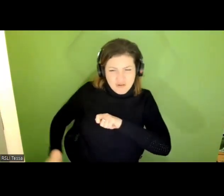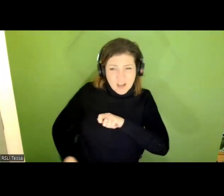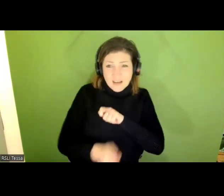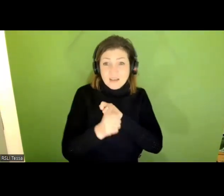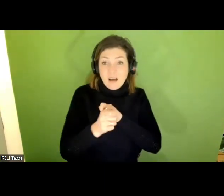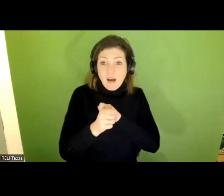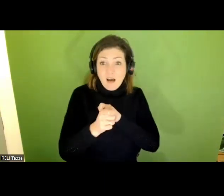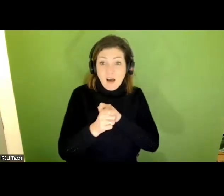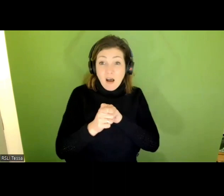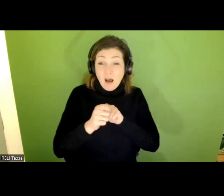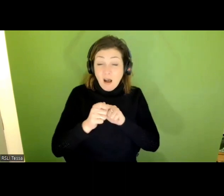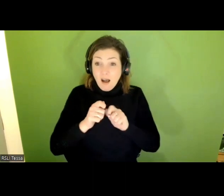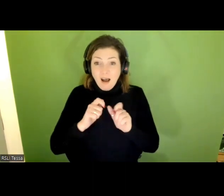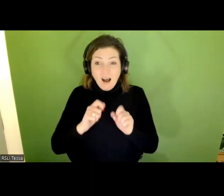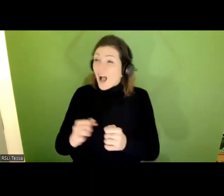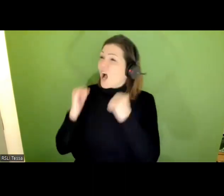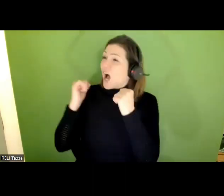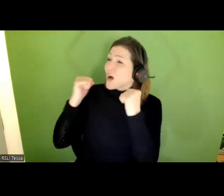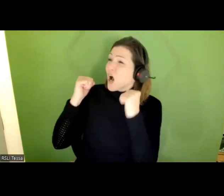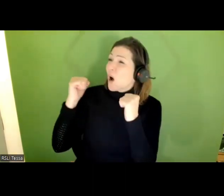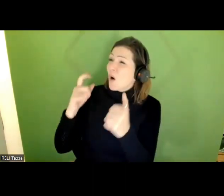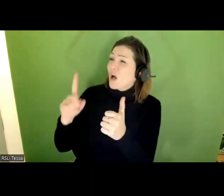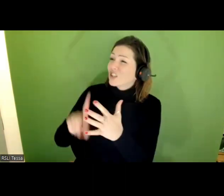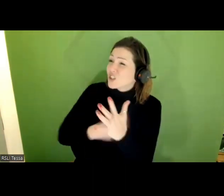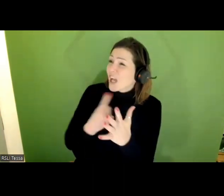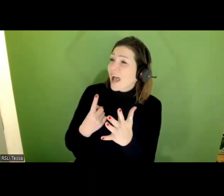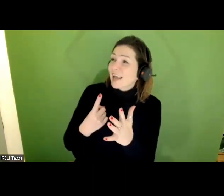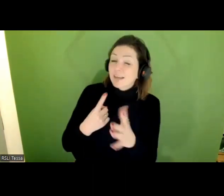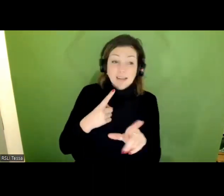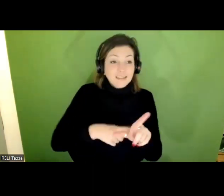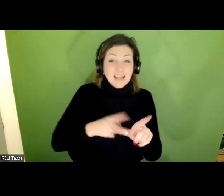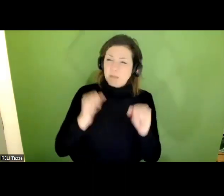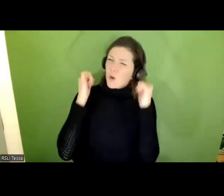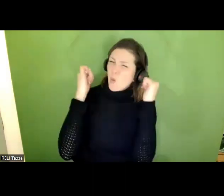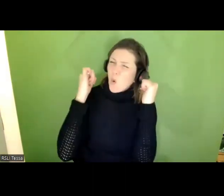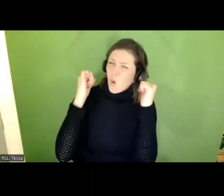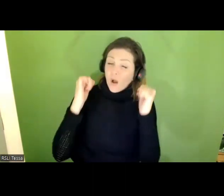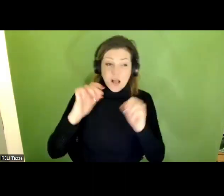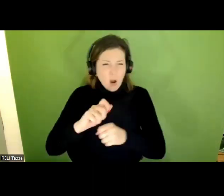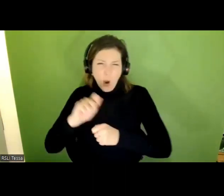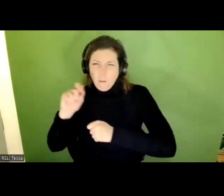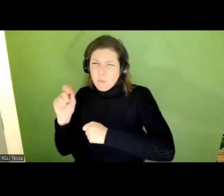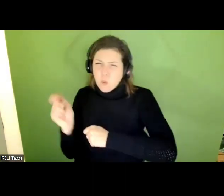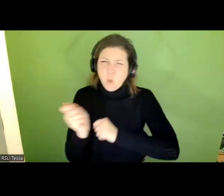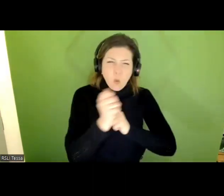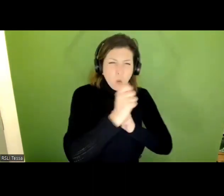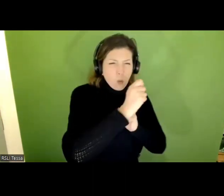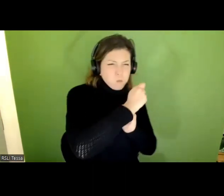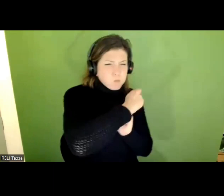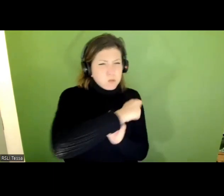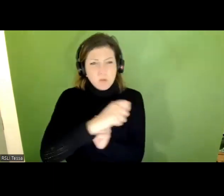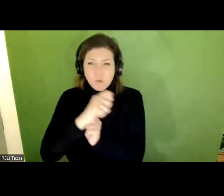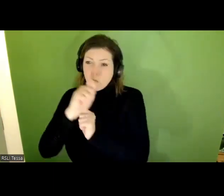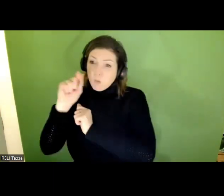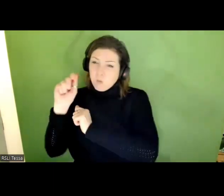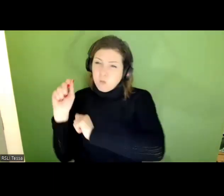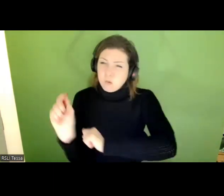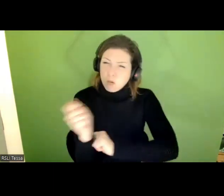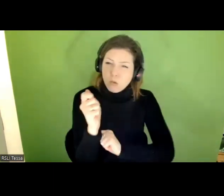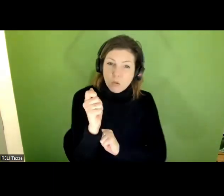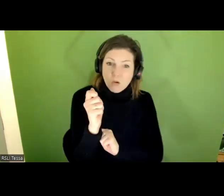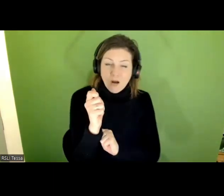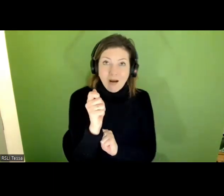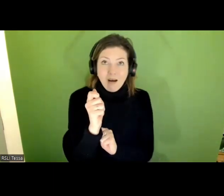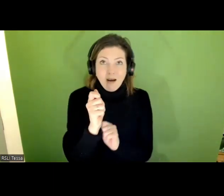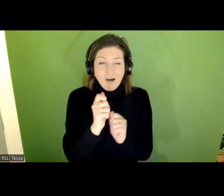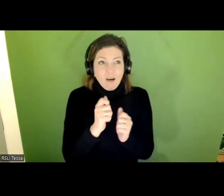distance. Go, Jay! Vinod, Saif, and Yasmin cheered. Ajay punched the air, his fear forgotten. He had his headline, Boy Against Machine.